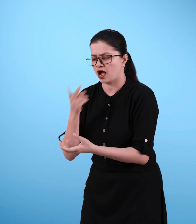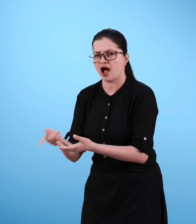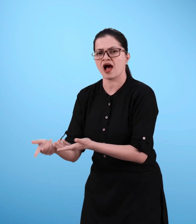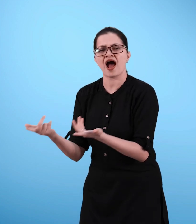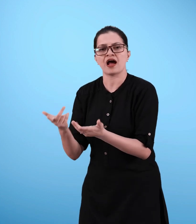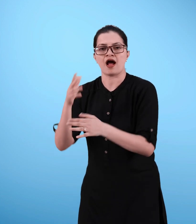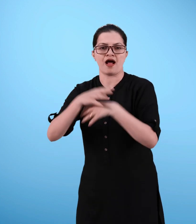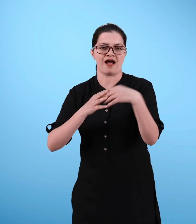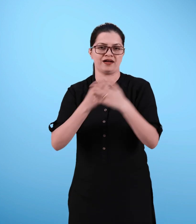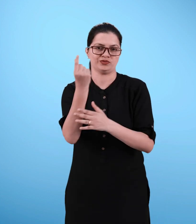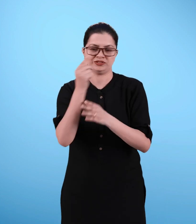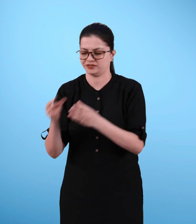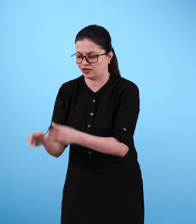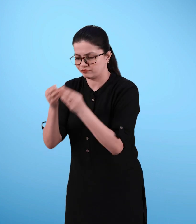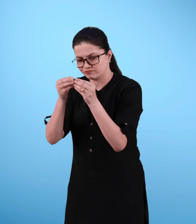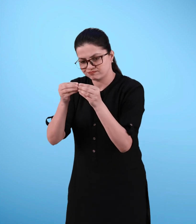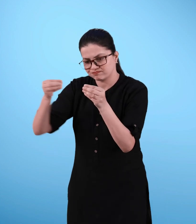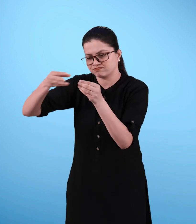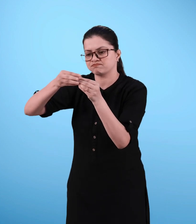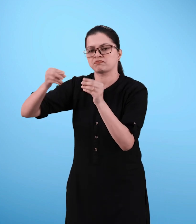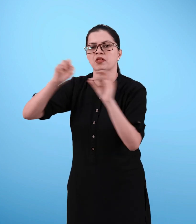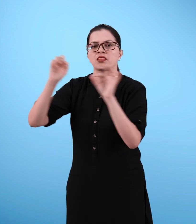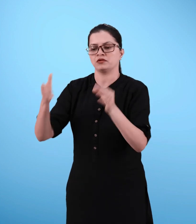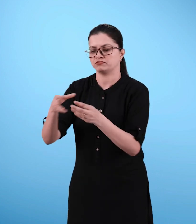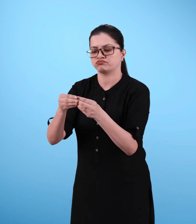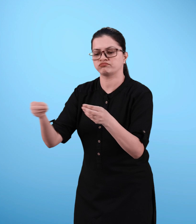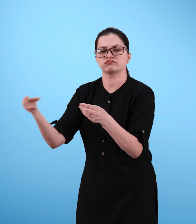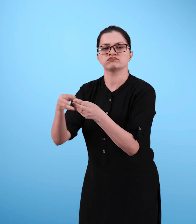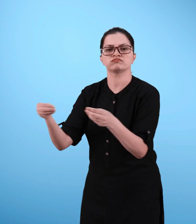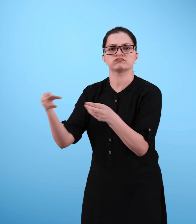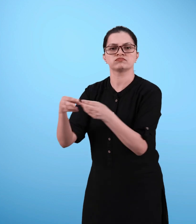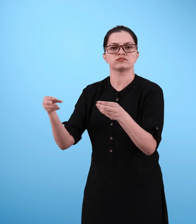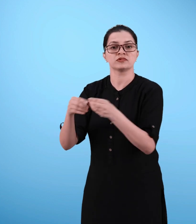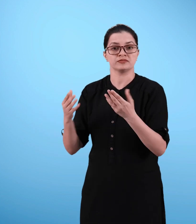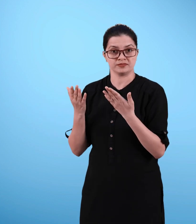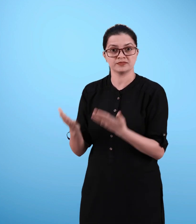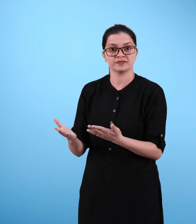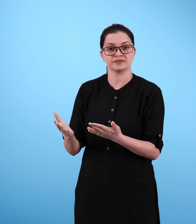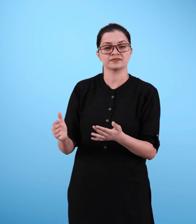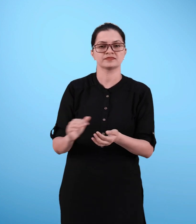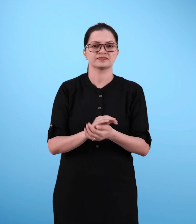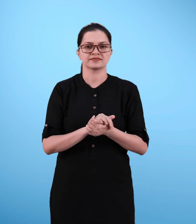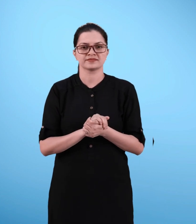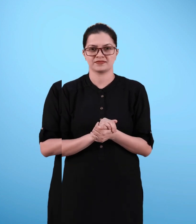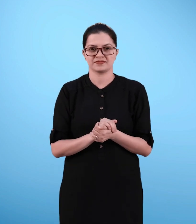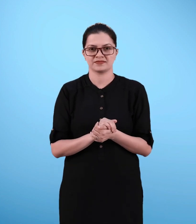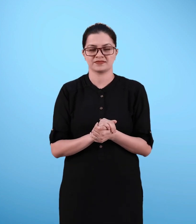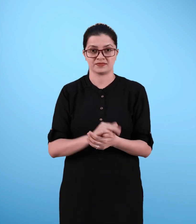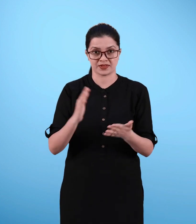by hand. Figure 3.8. A jute plant. Figure 3.